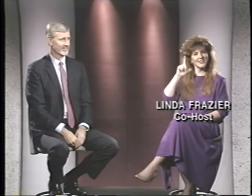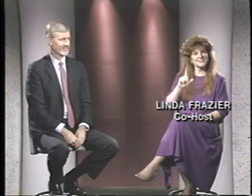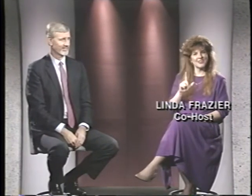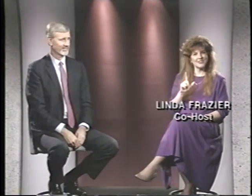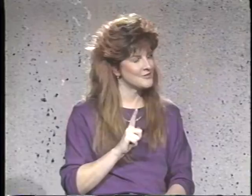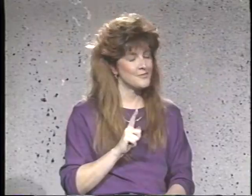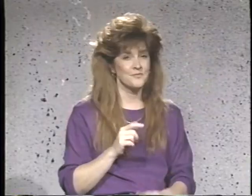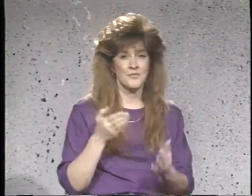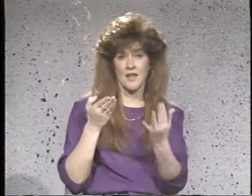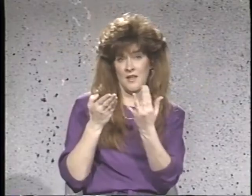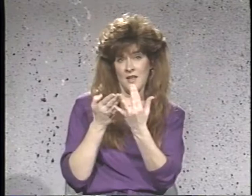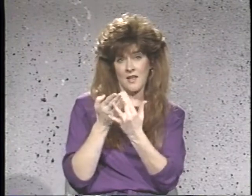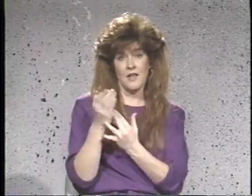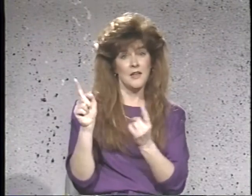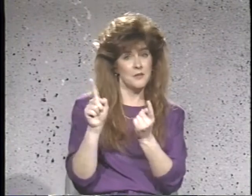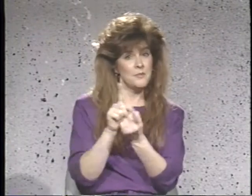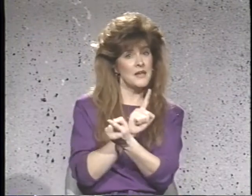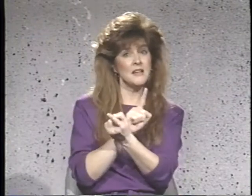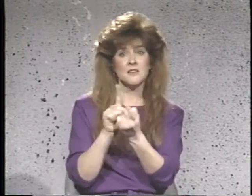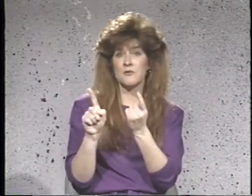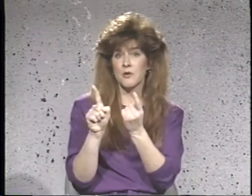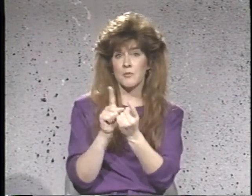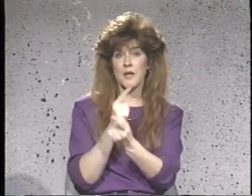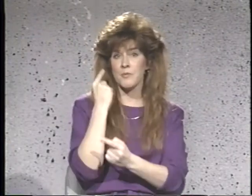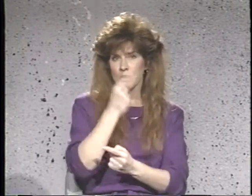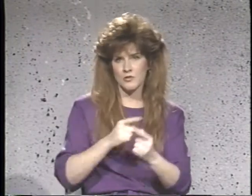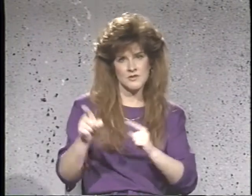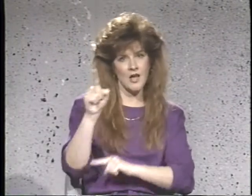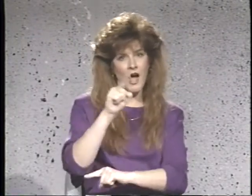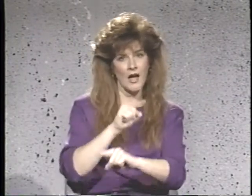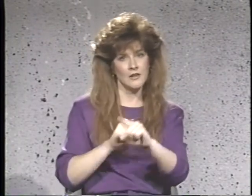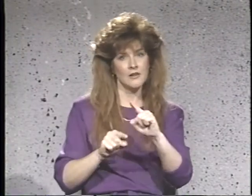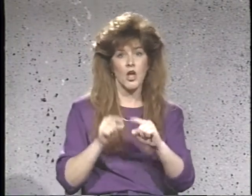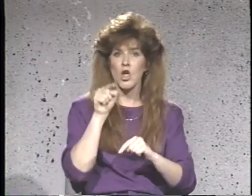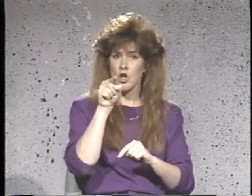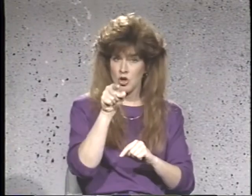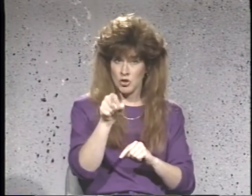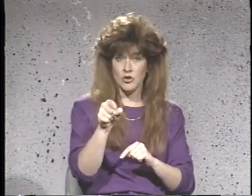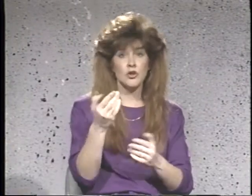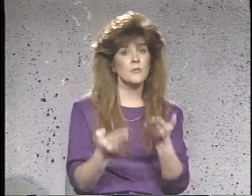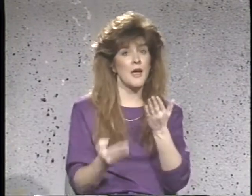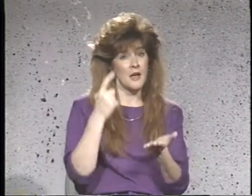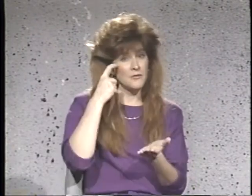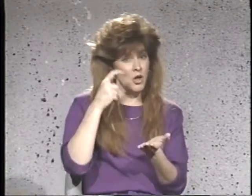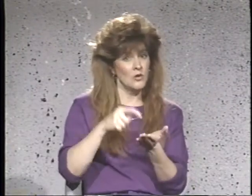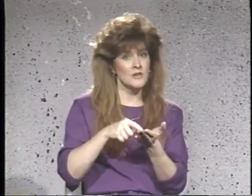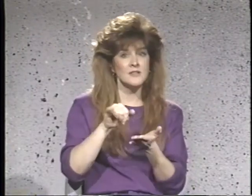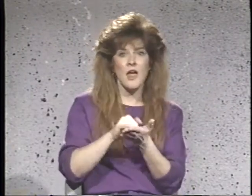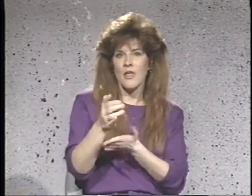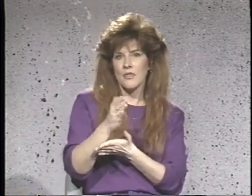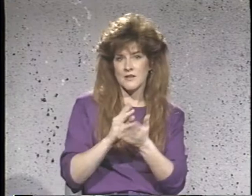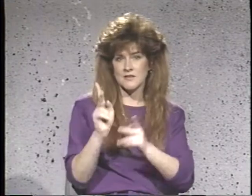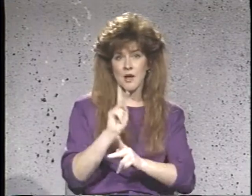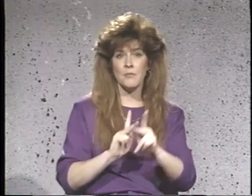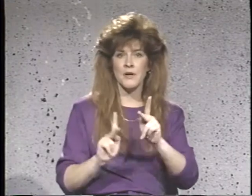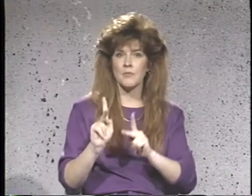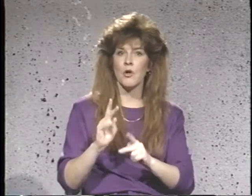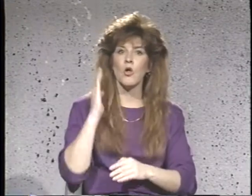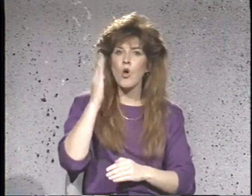Linda, in meeting different people who sign, you may have noticed that some people